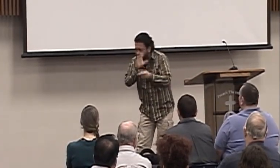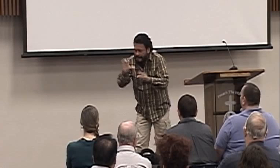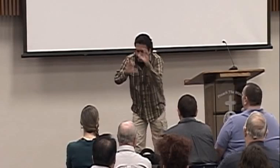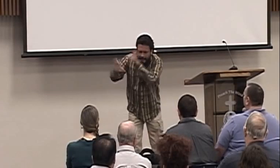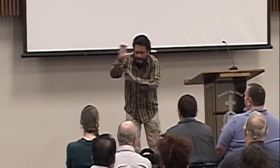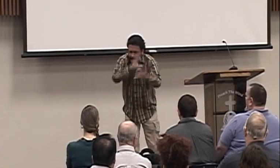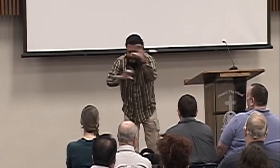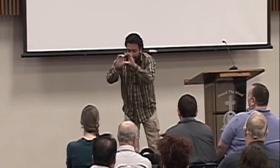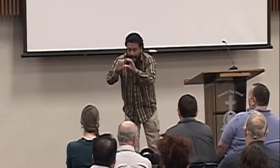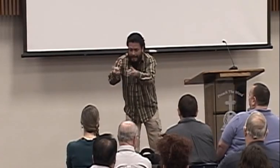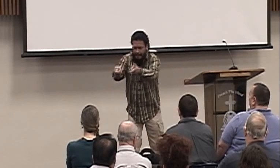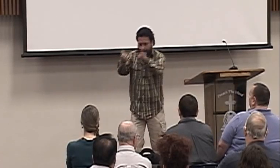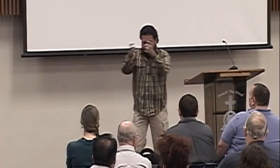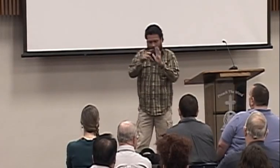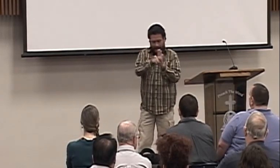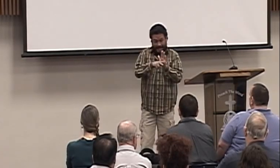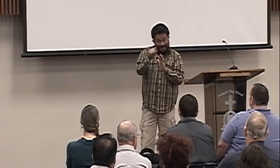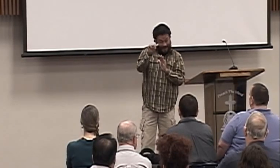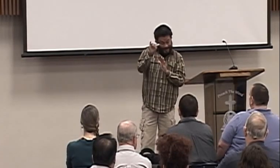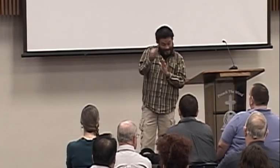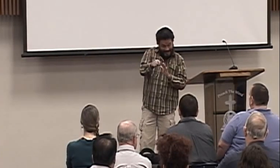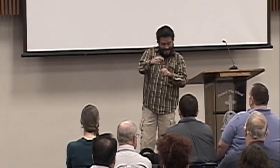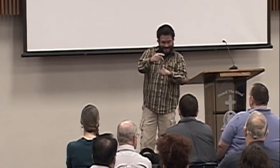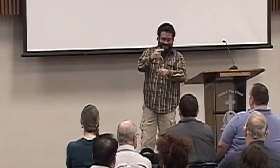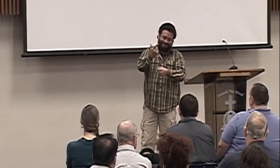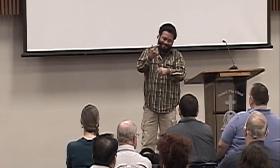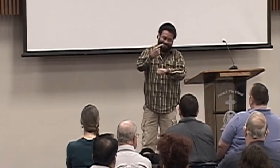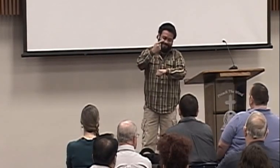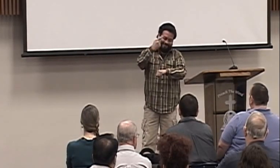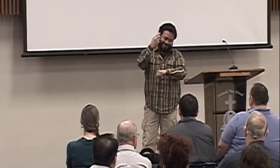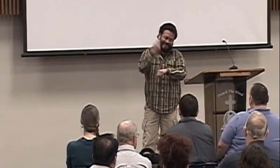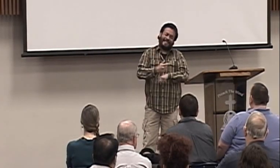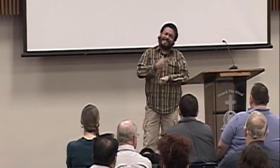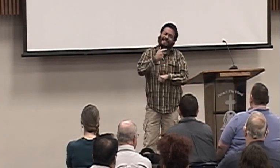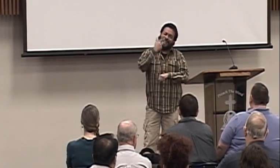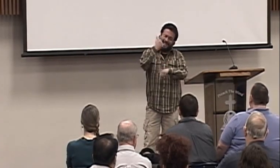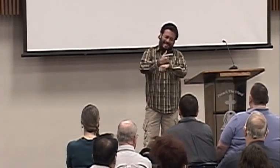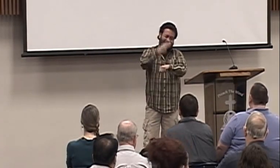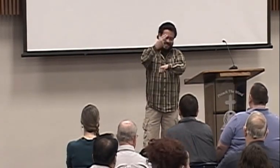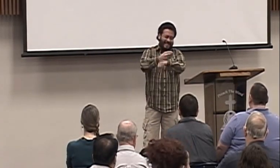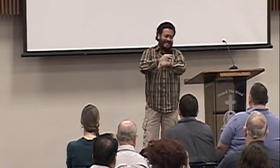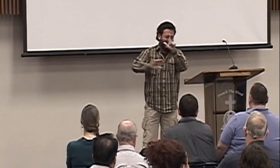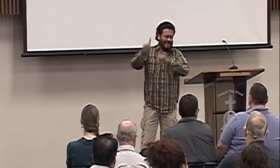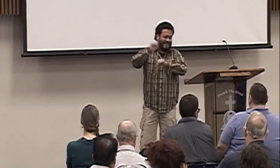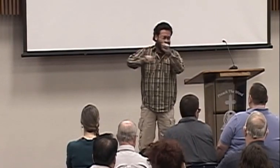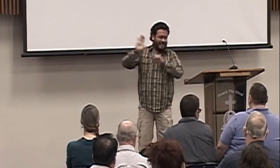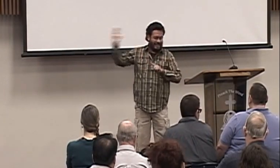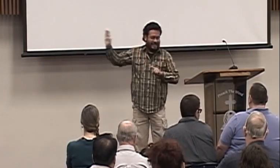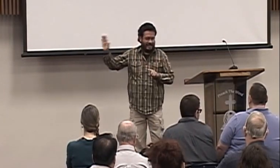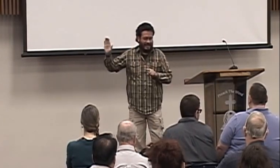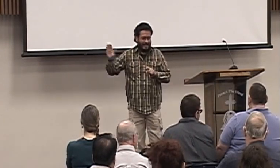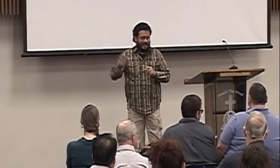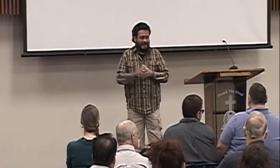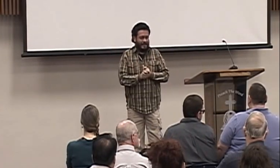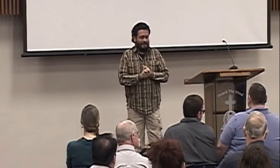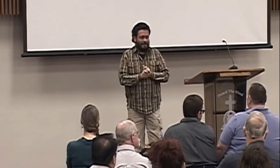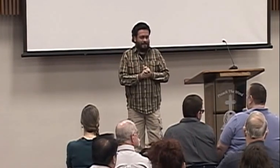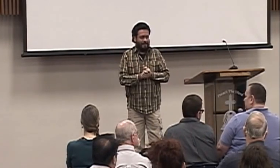to do when we go there to be able to get there? So we studied some of their called ratio.